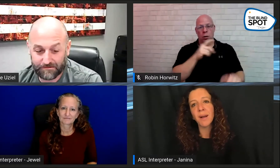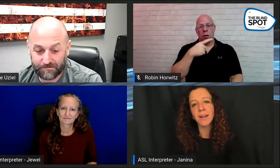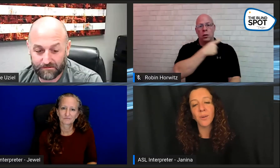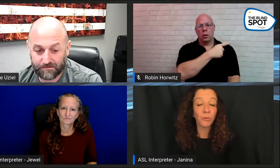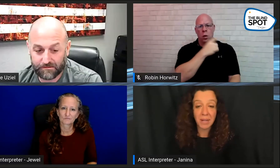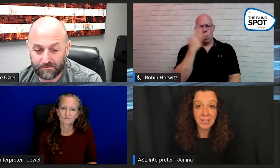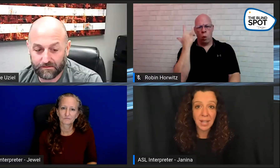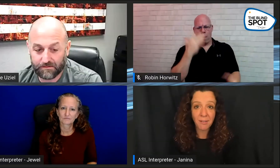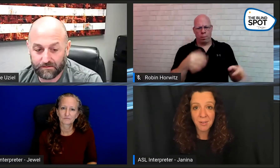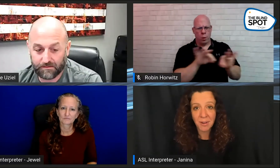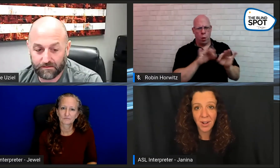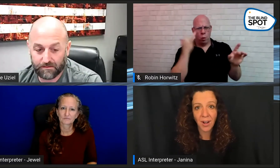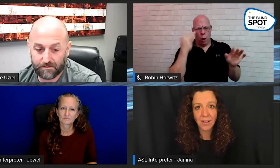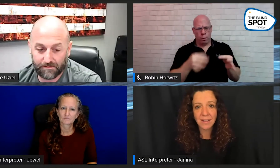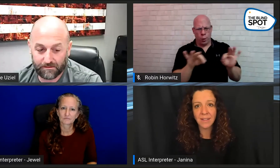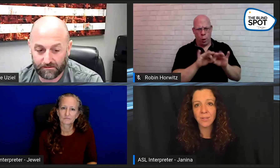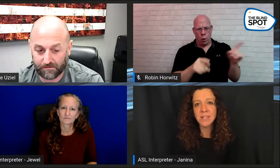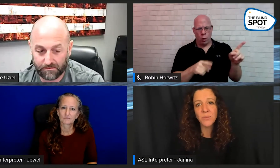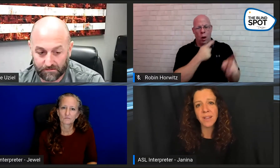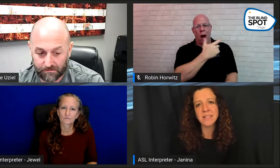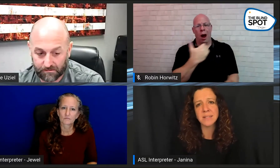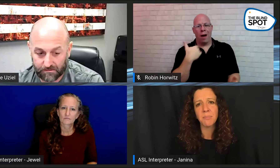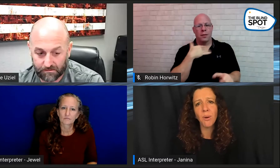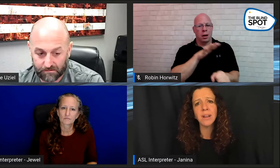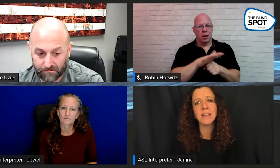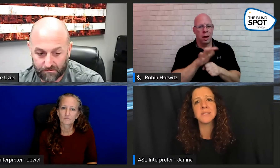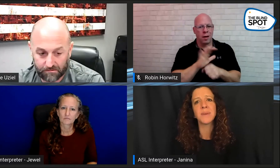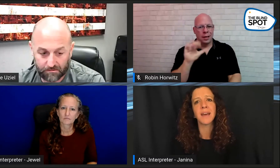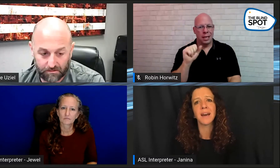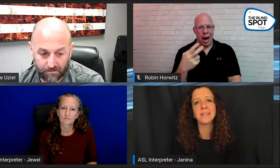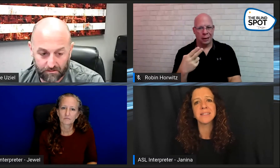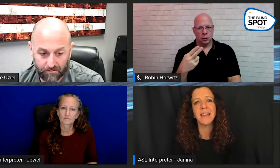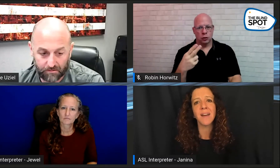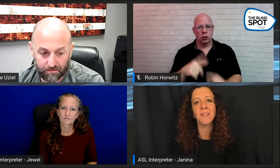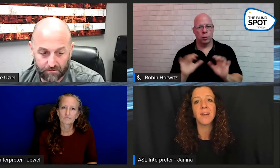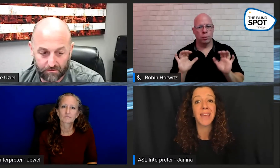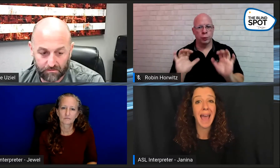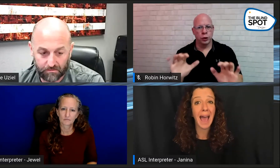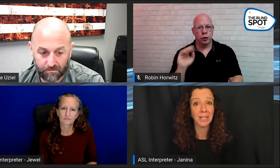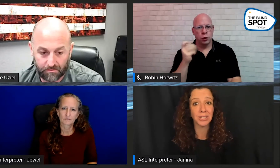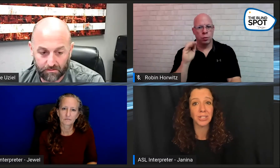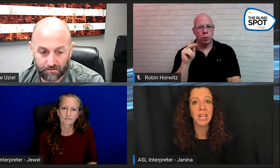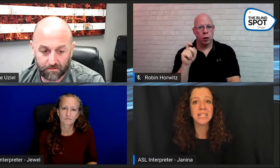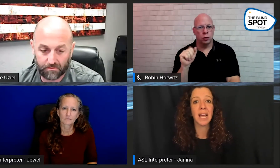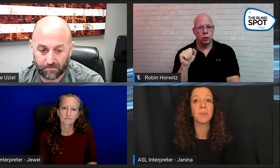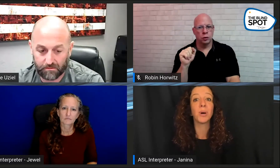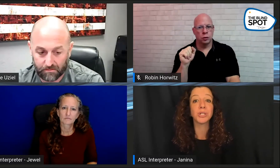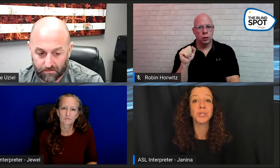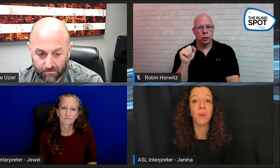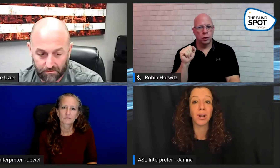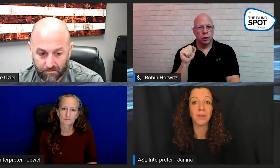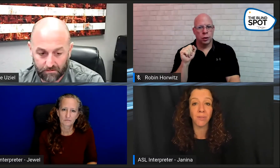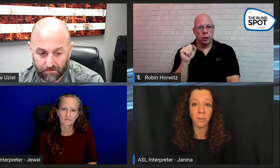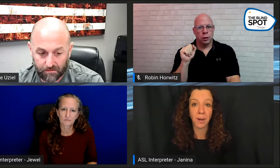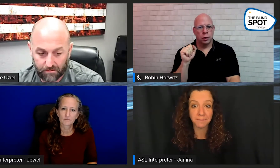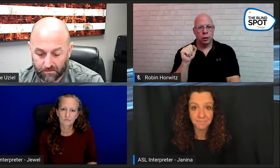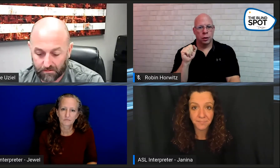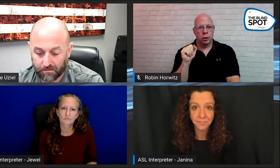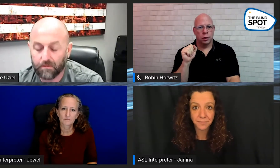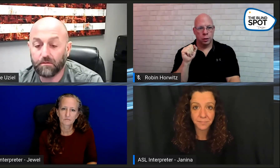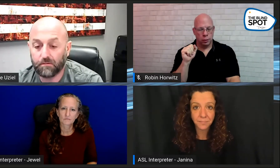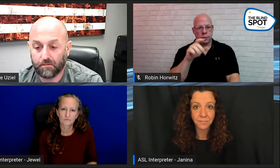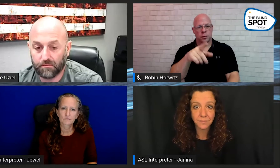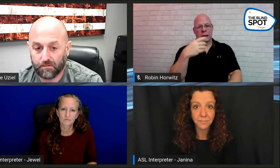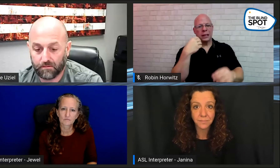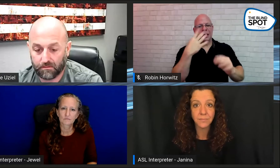Now, smart or rich, however you want to call it. The reason why this is important is because they have enough cash to kind of push the market forward.